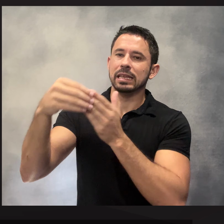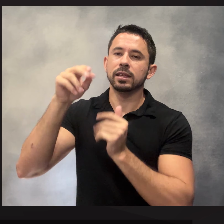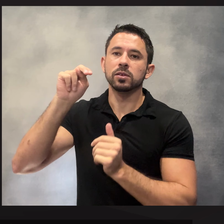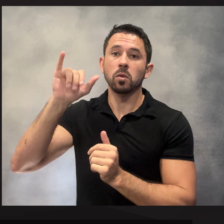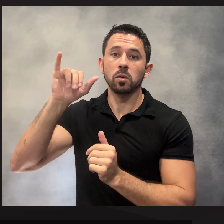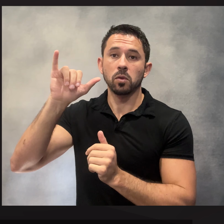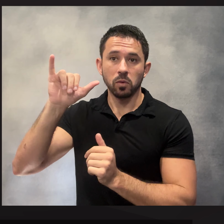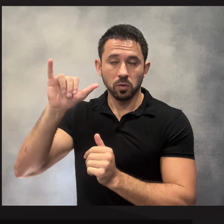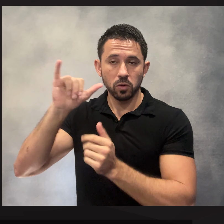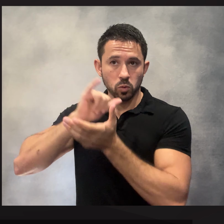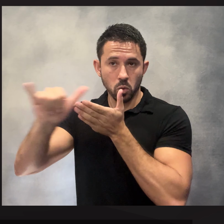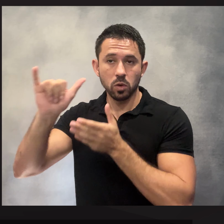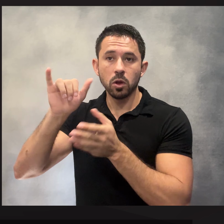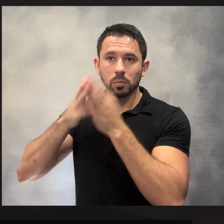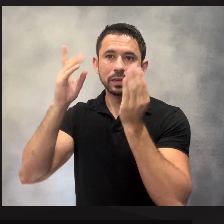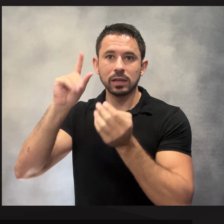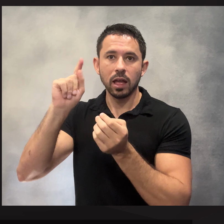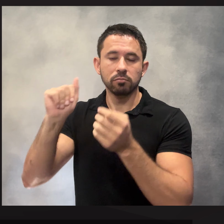data.